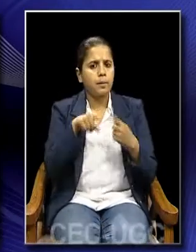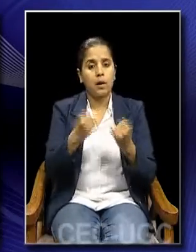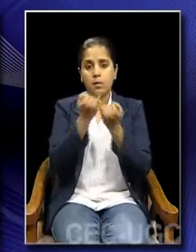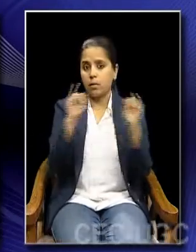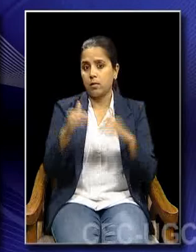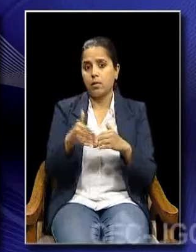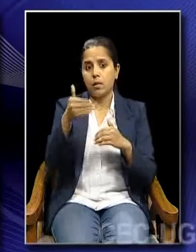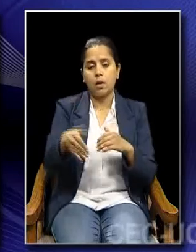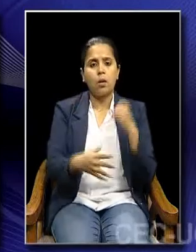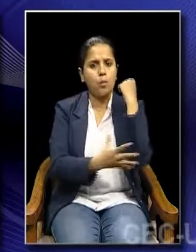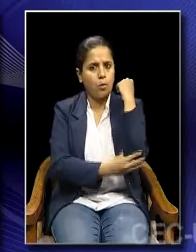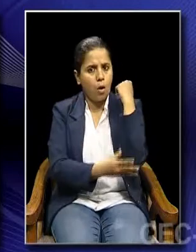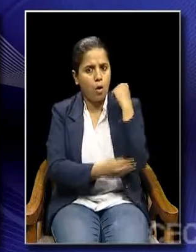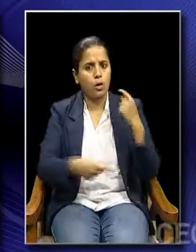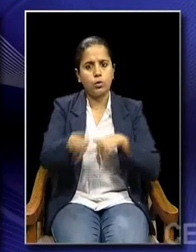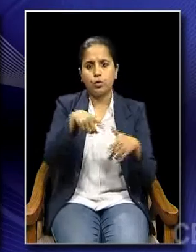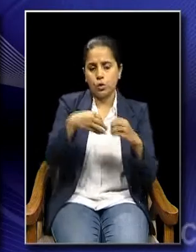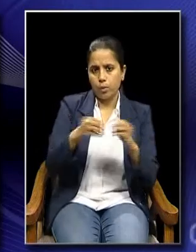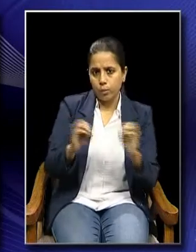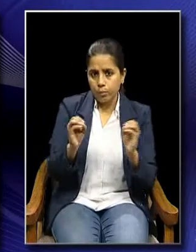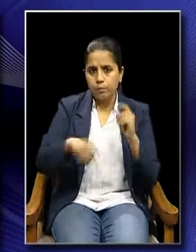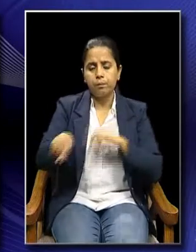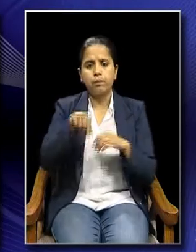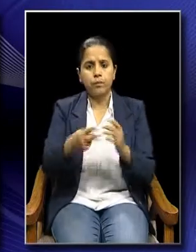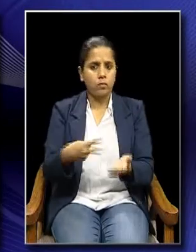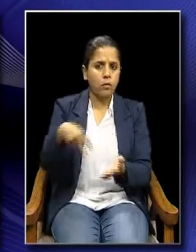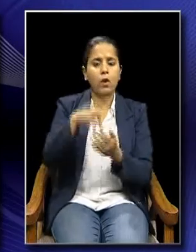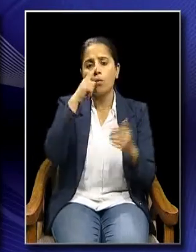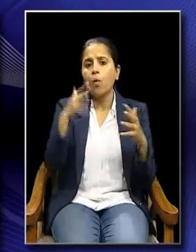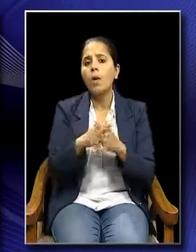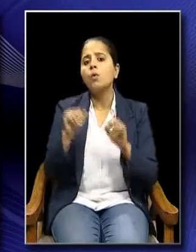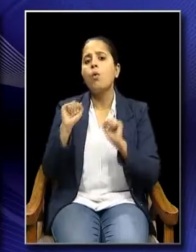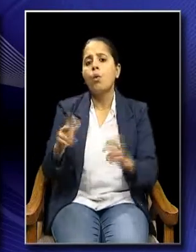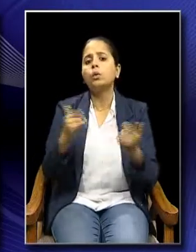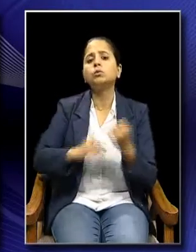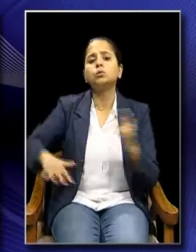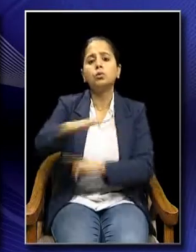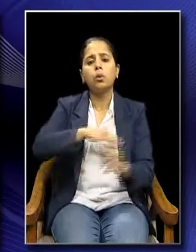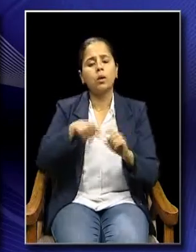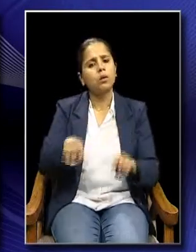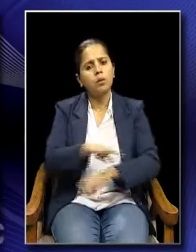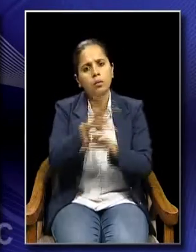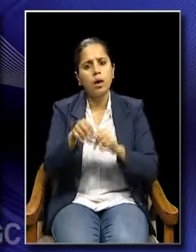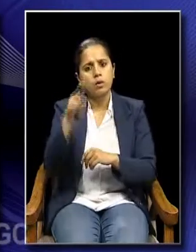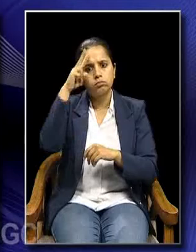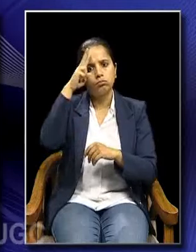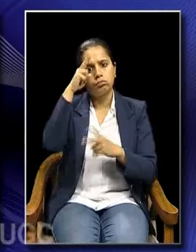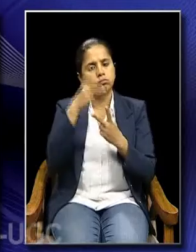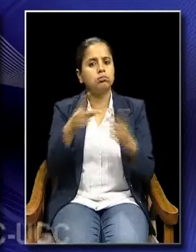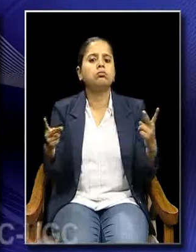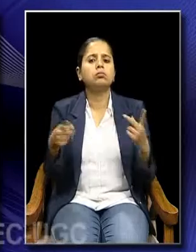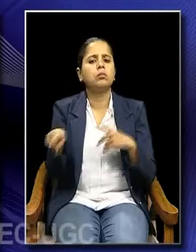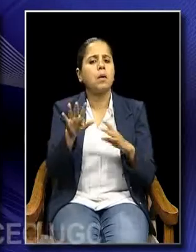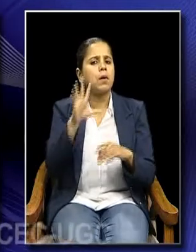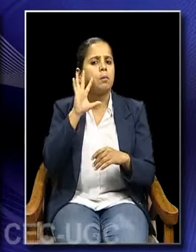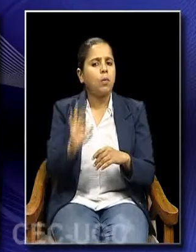independence: poverty, unemployment, the position of women in the society. All these were the kind of concerns which were very